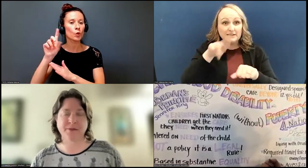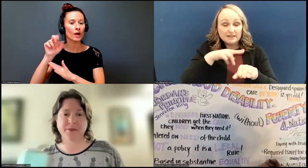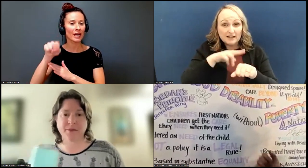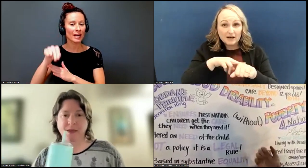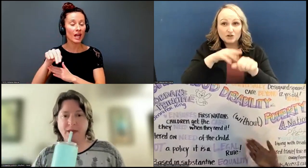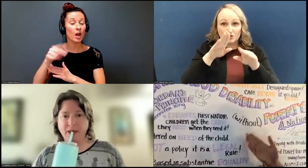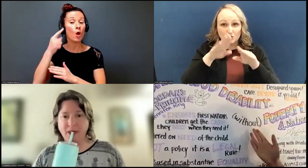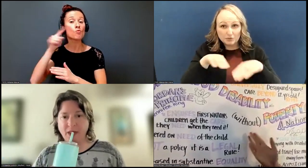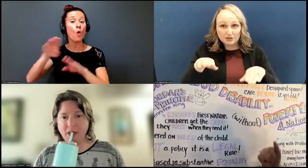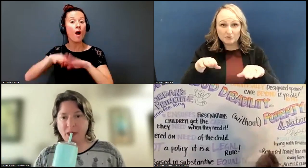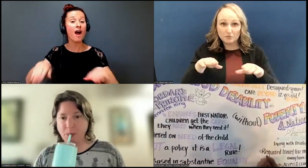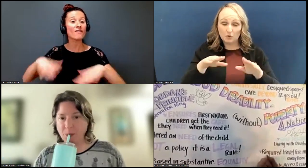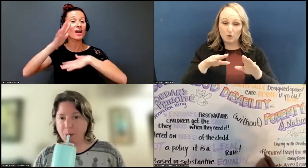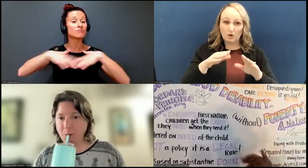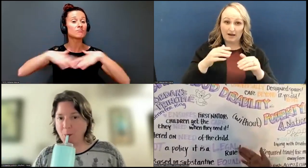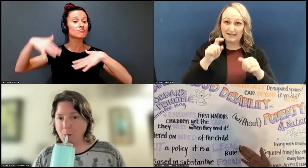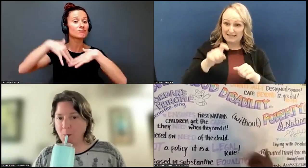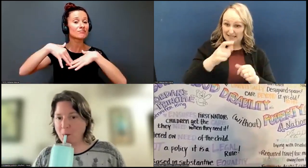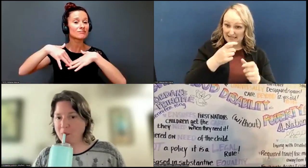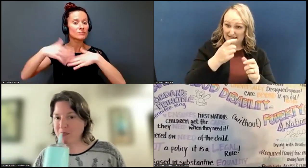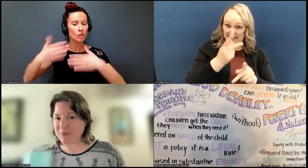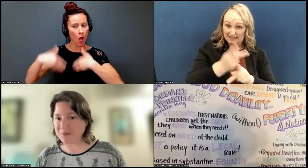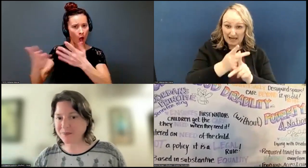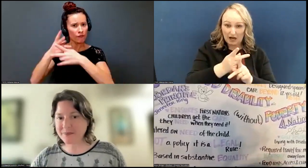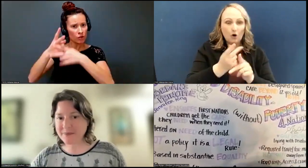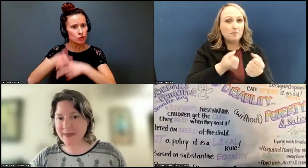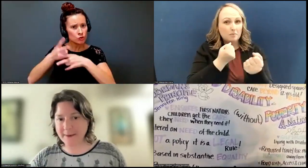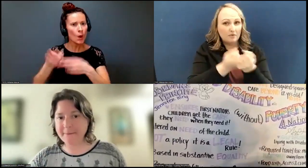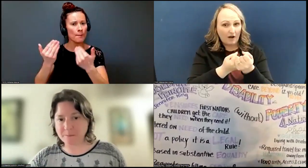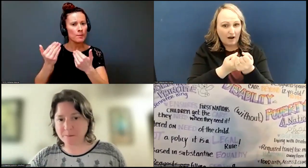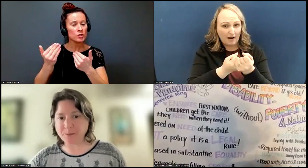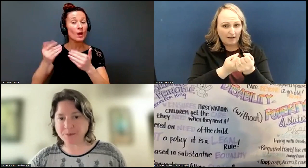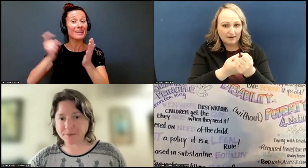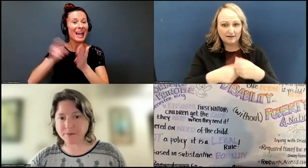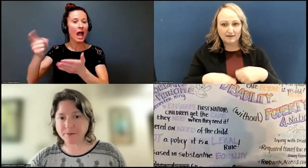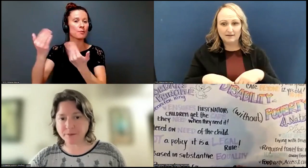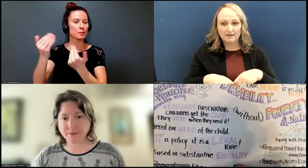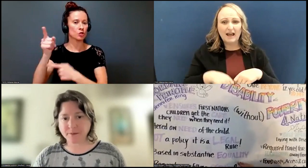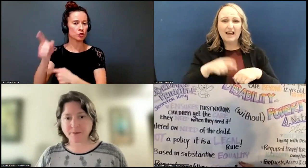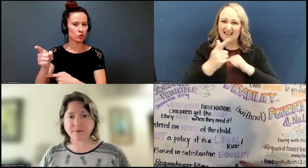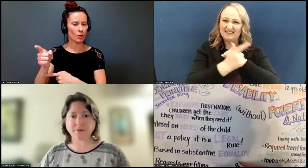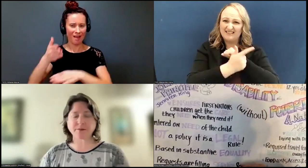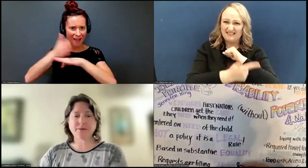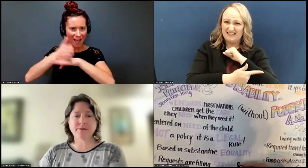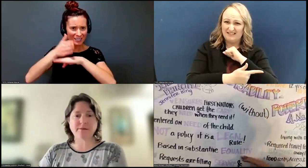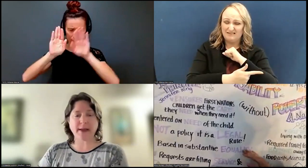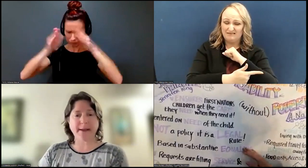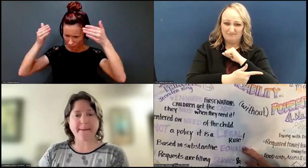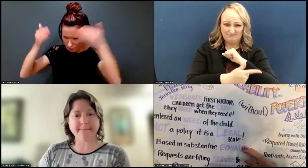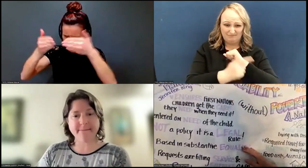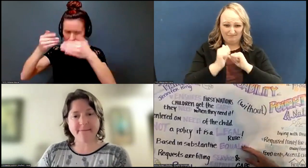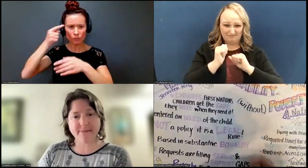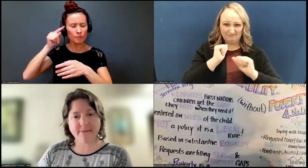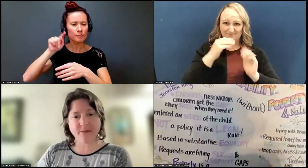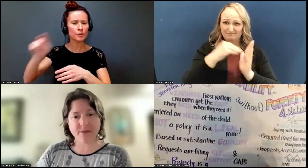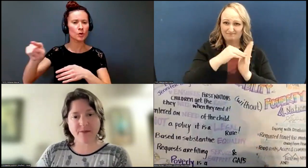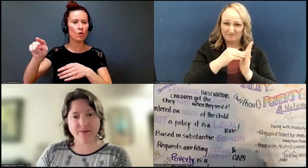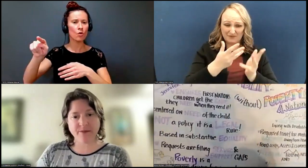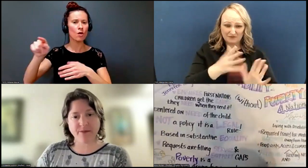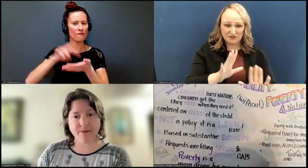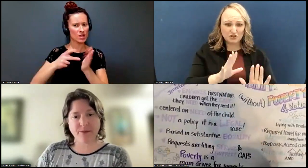it, that it's centered on needs, and that it's a legal rule, and it's based in notions of substantive